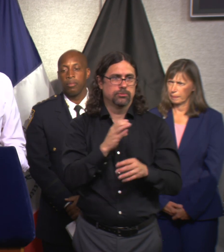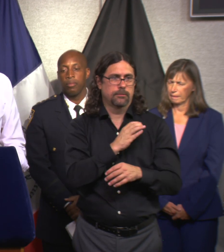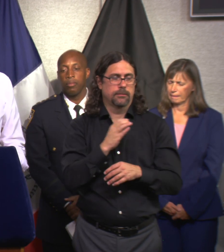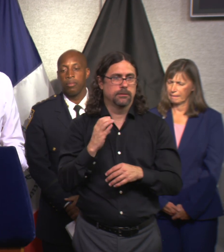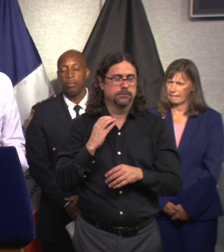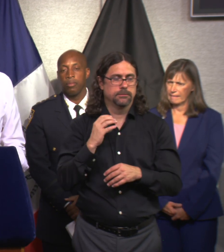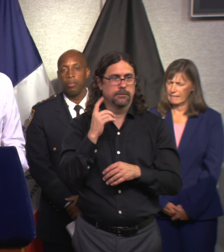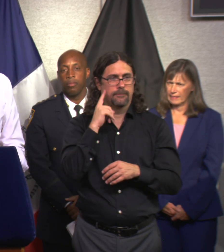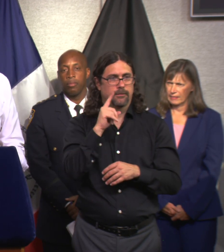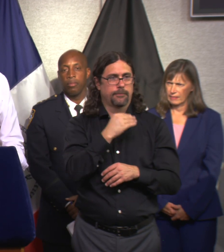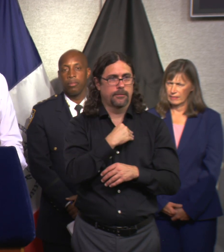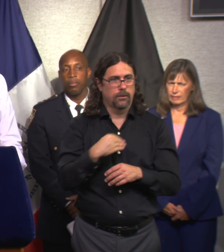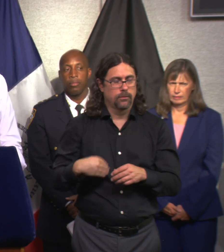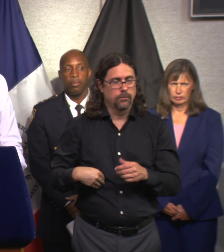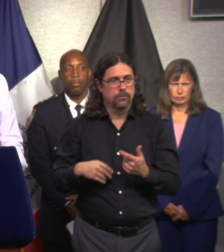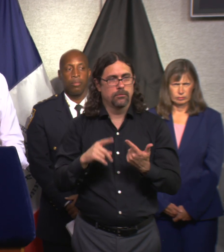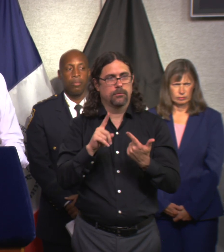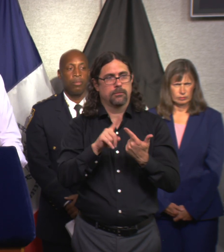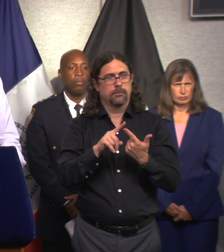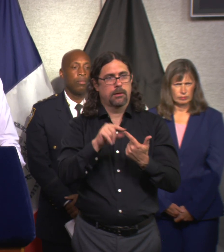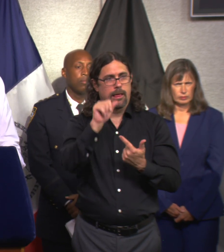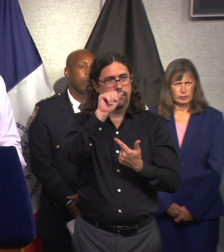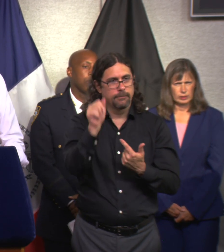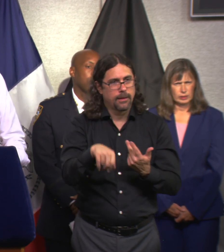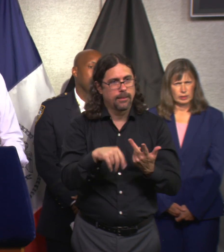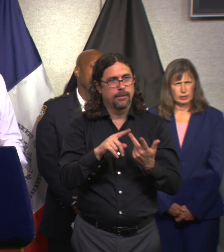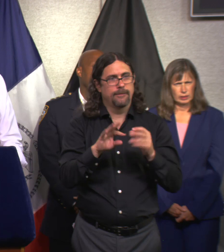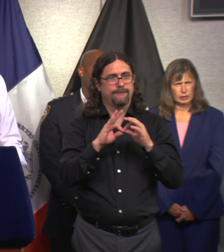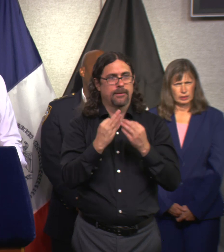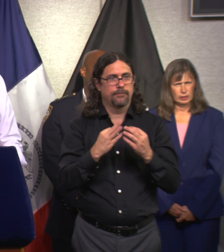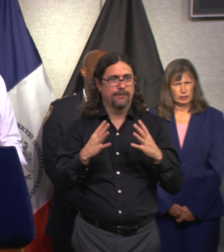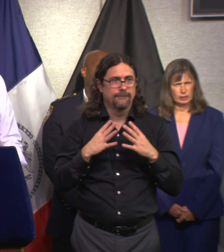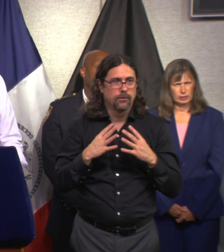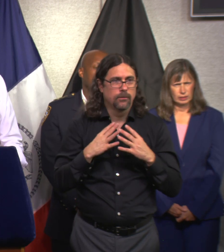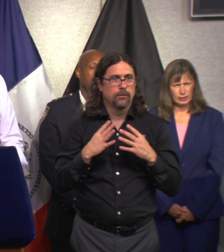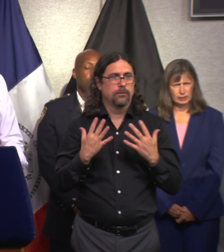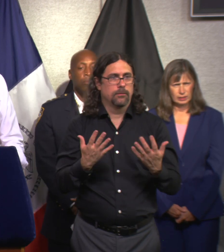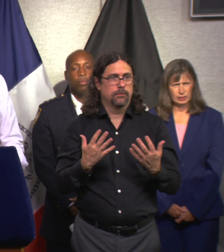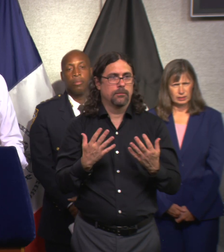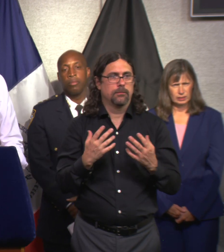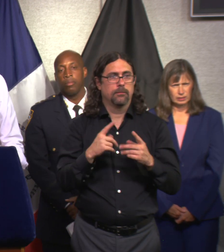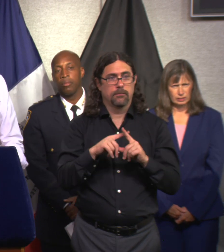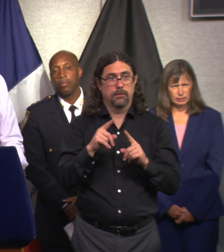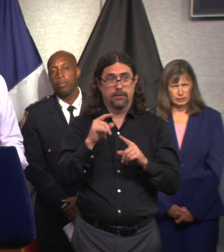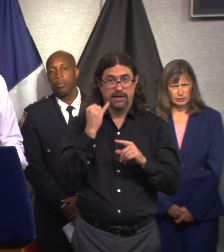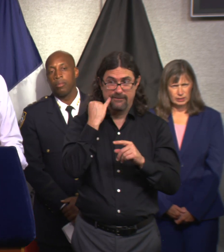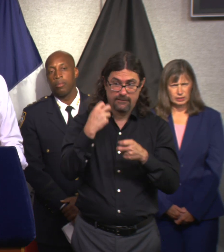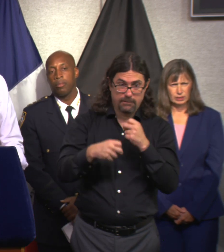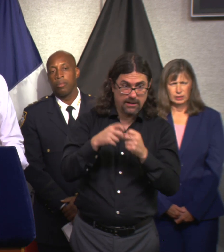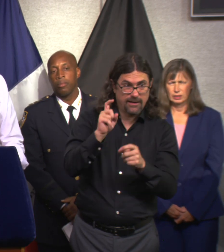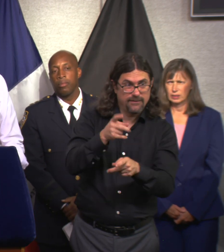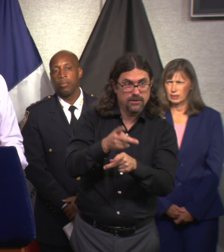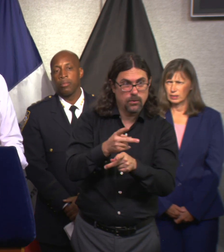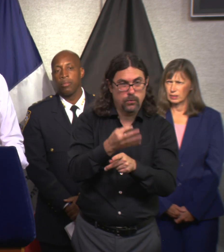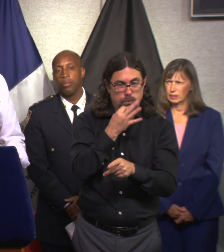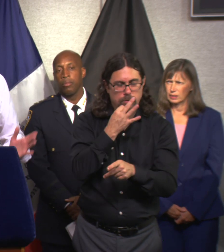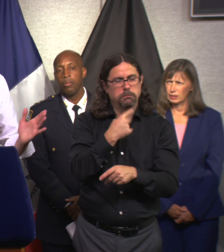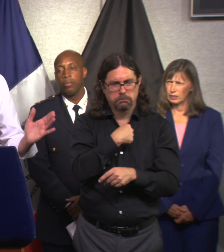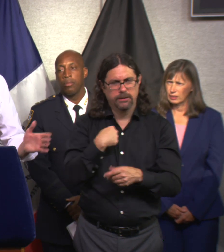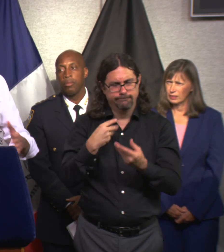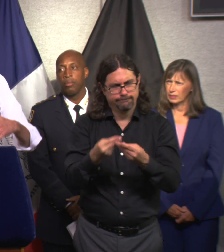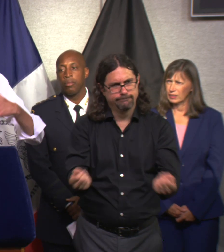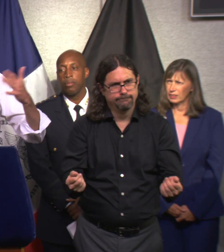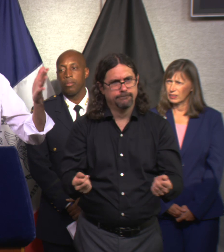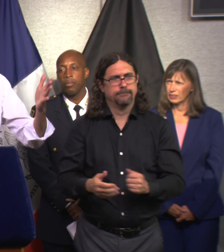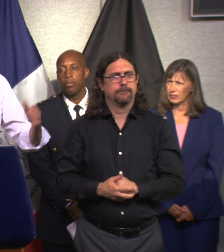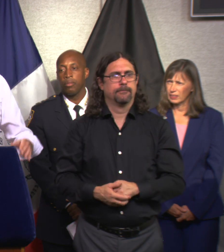problem, you have to address it. Yes? Did you cancel? What did you had stuff Yes. scheduled. What did you Yes. cancel? What did you It was cancel?